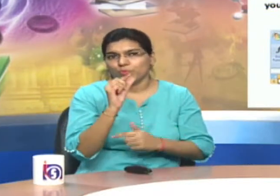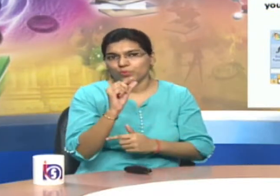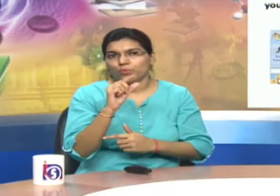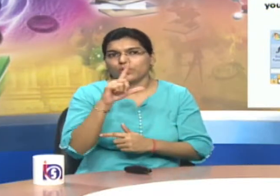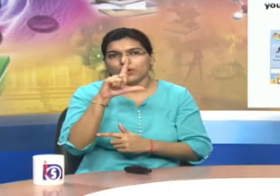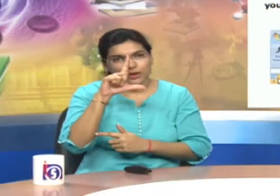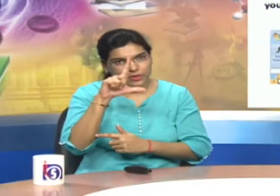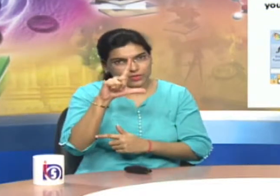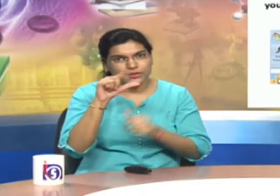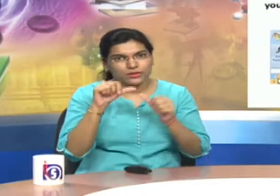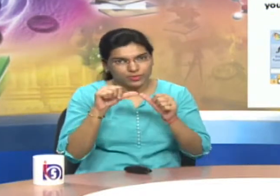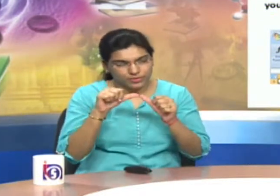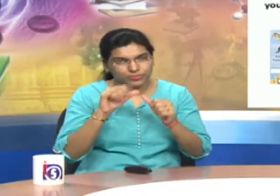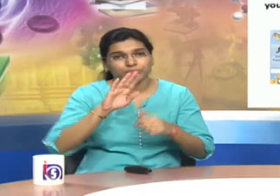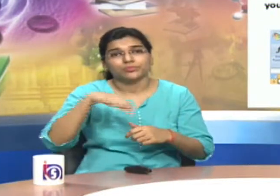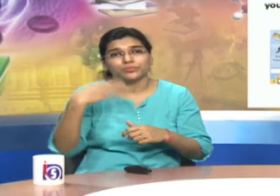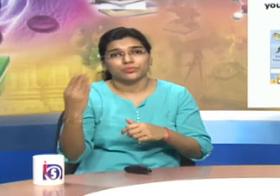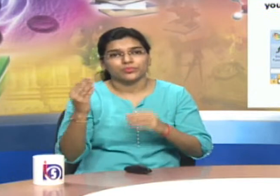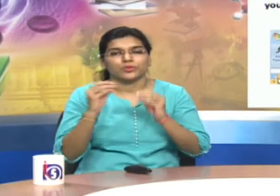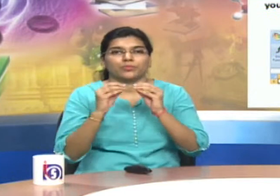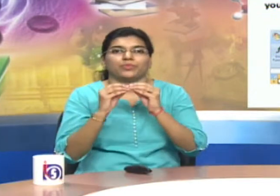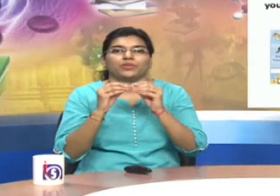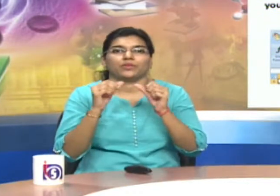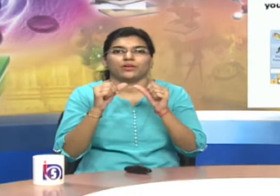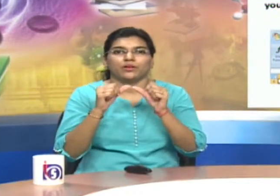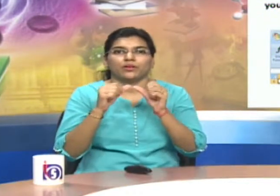as formula button.